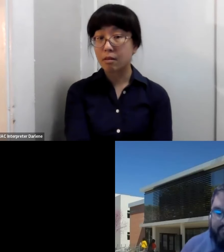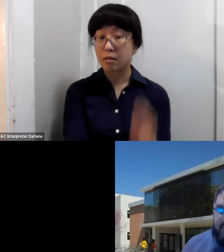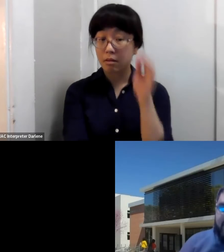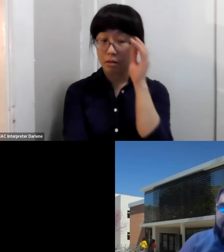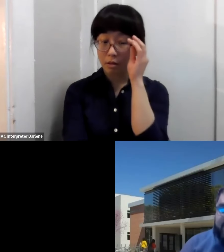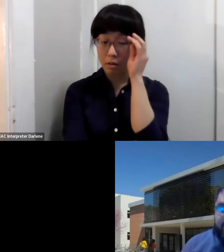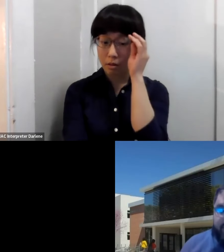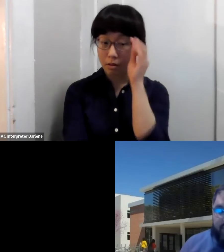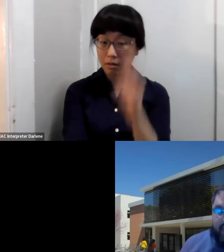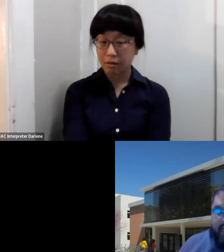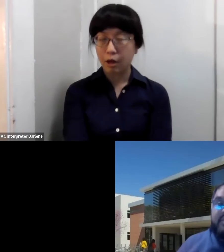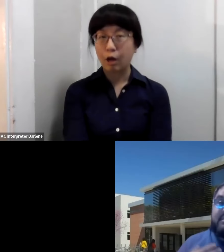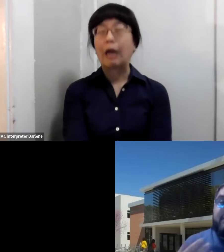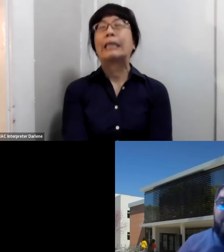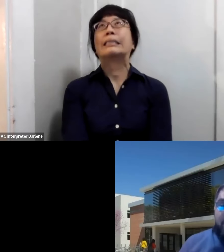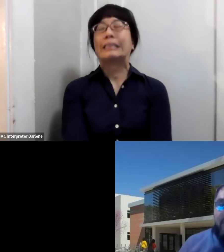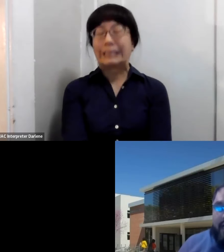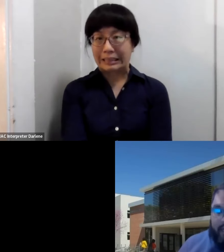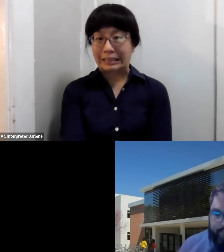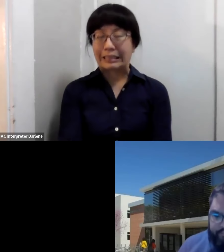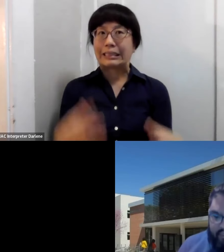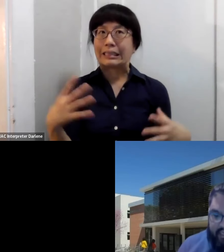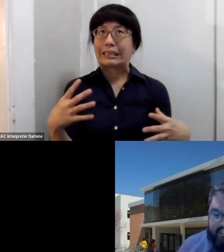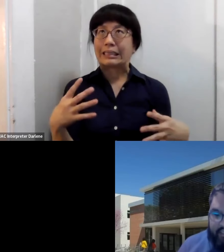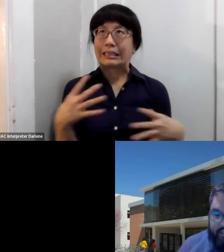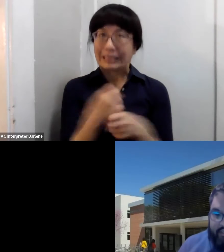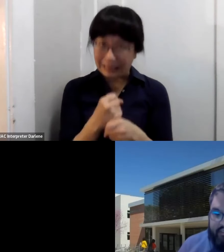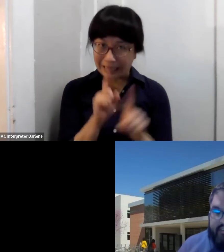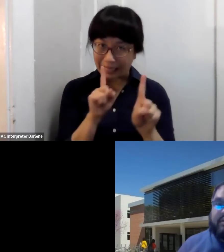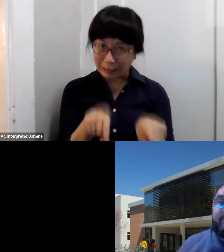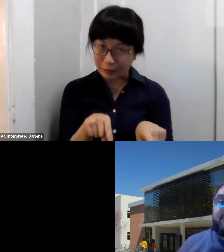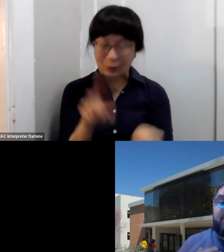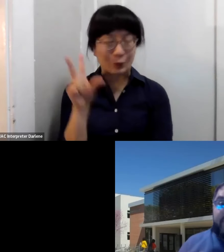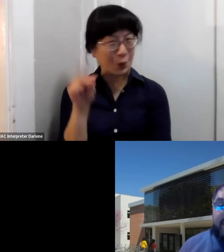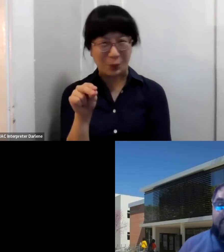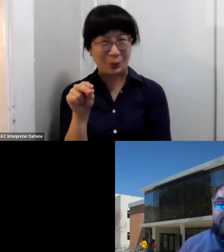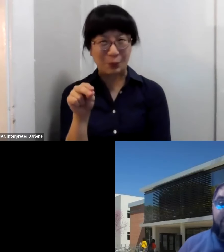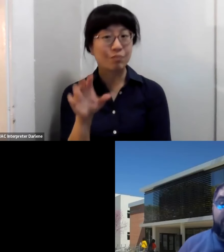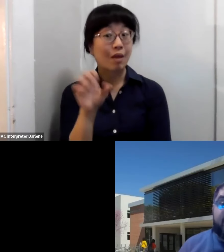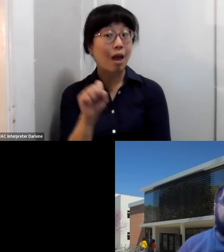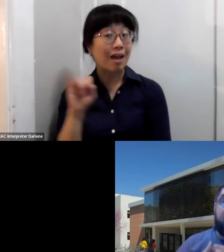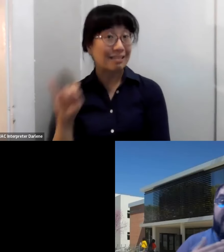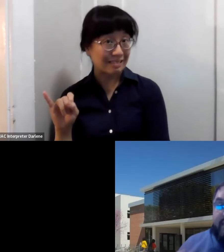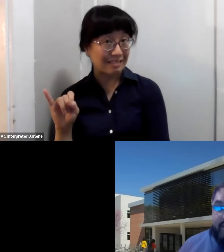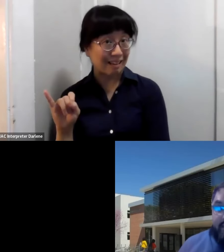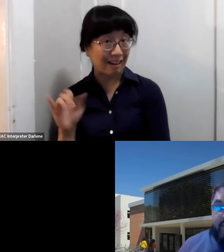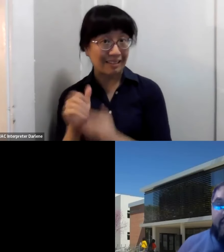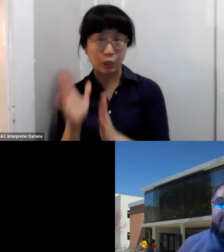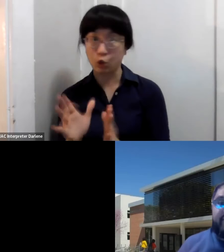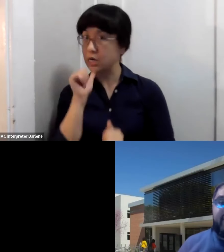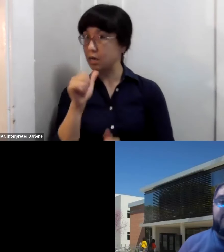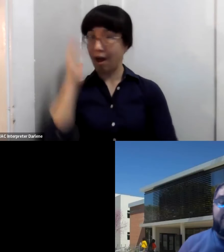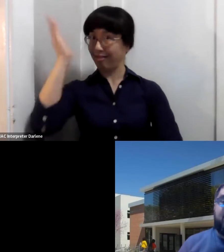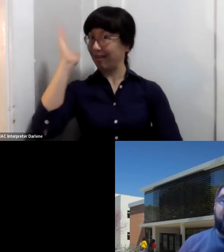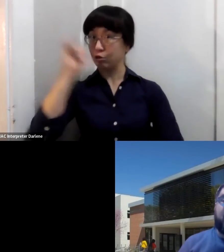So long story short, I would say no. SI leaders, they're not meant to re-lecture or re-teach anything.